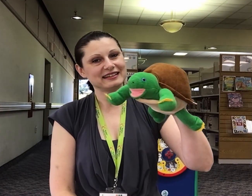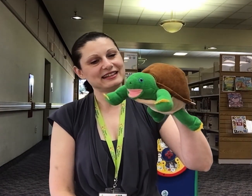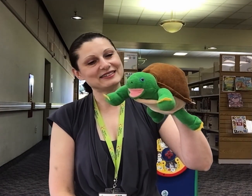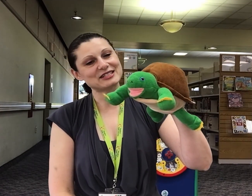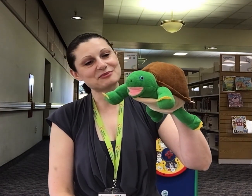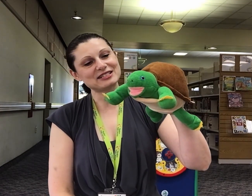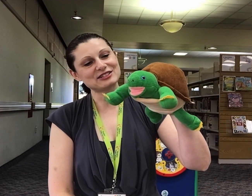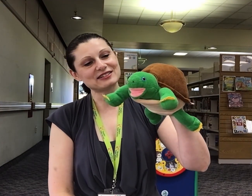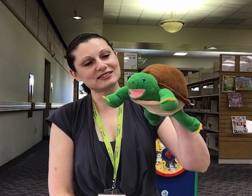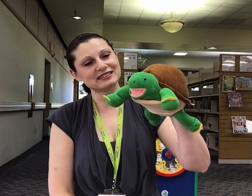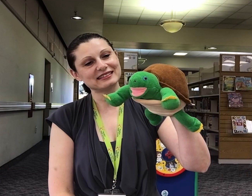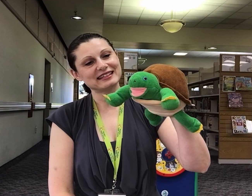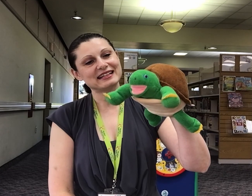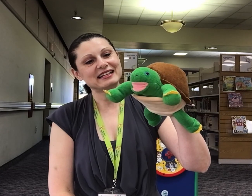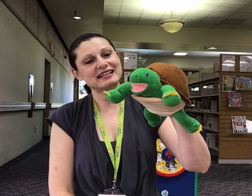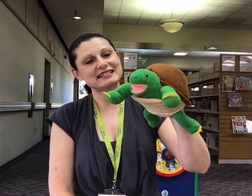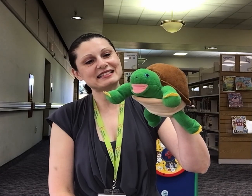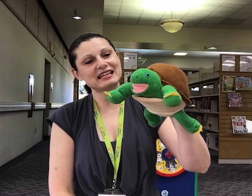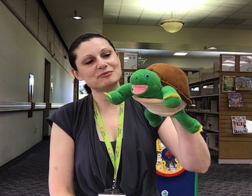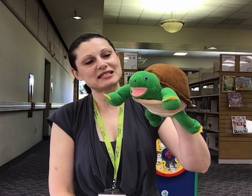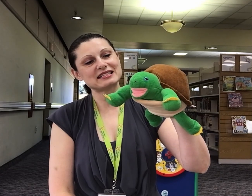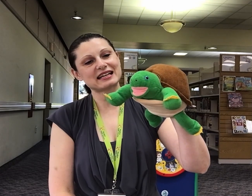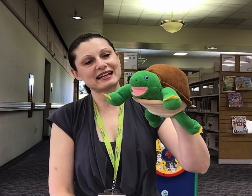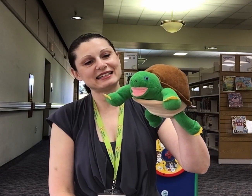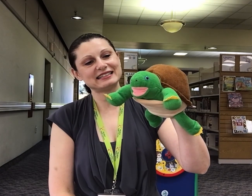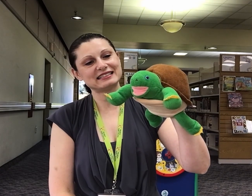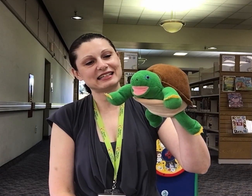Here is my turtle. His name is Tiny Tim.